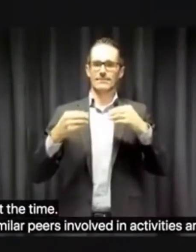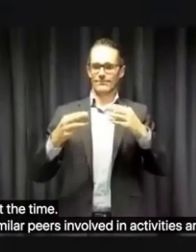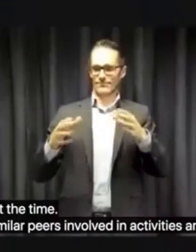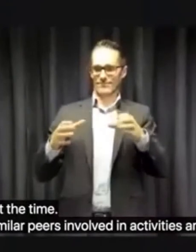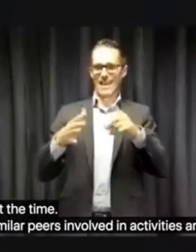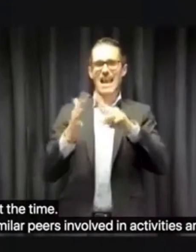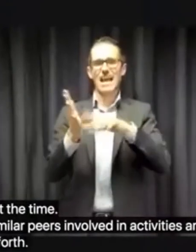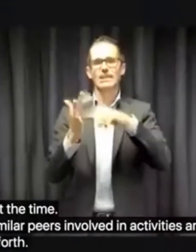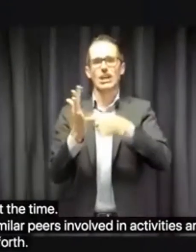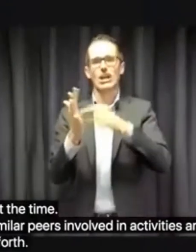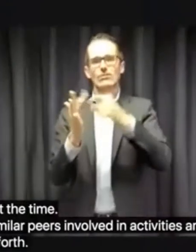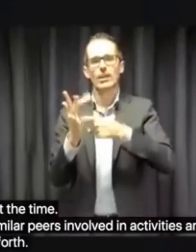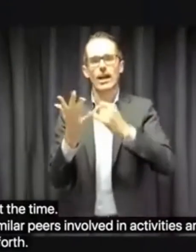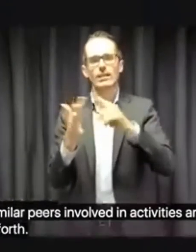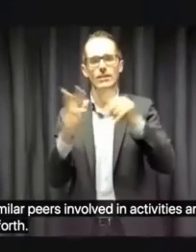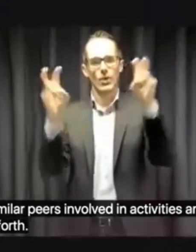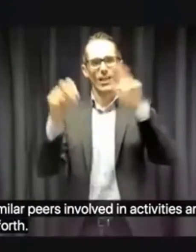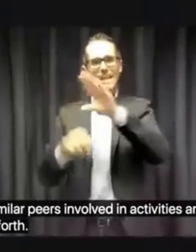new business